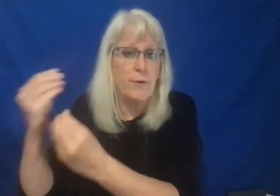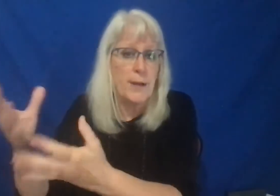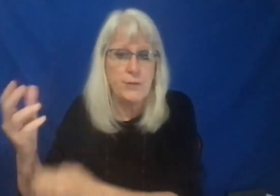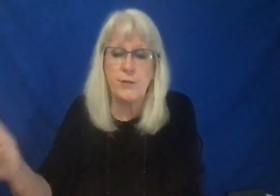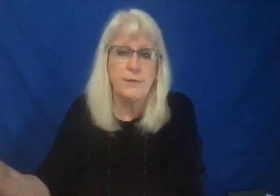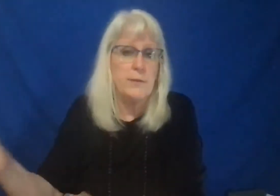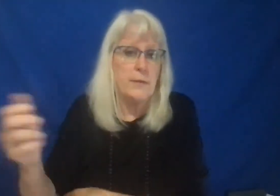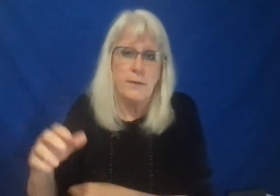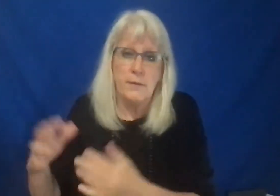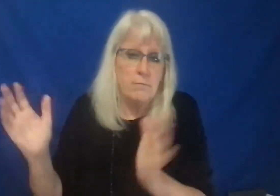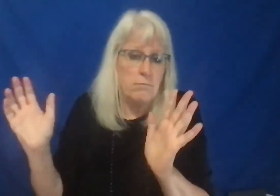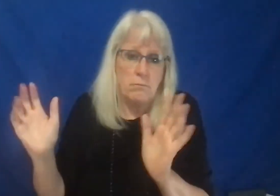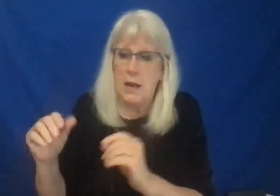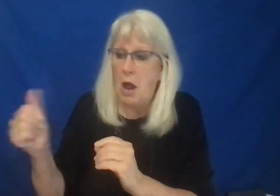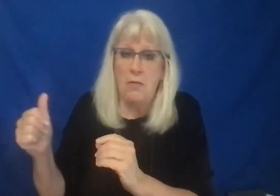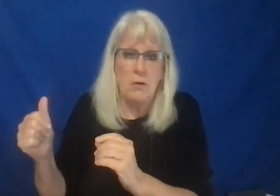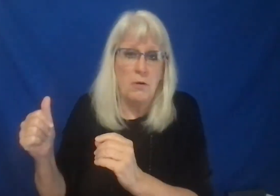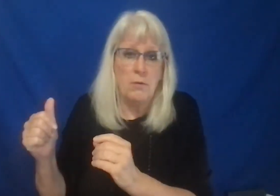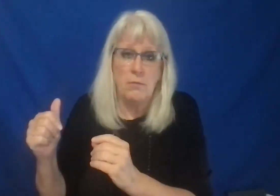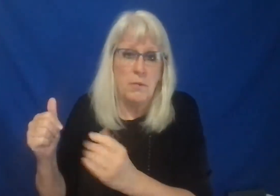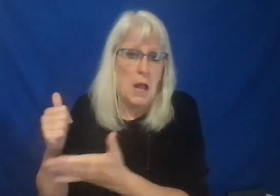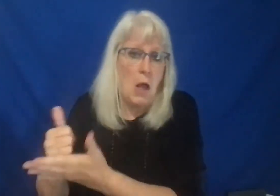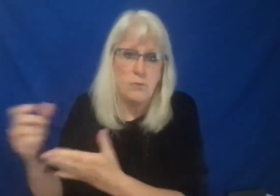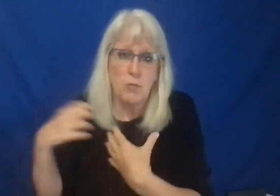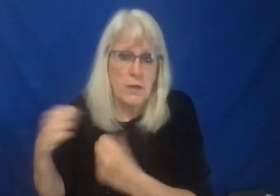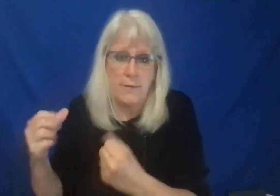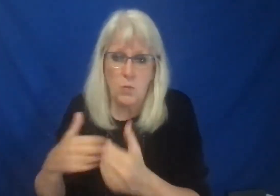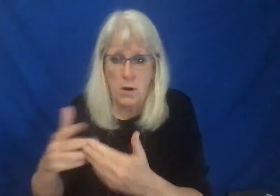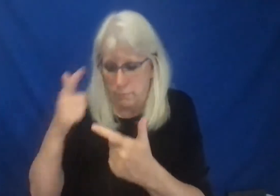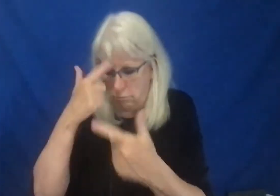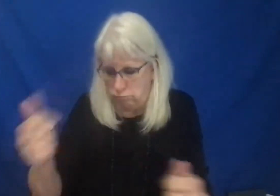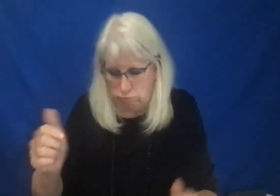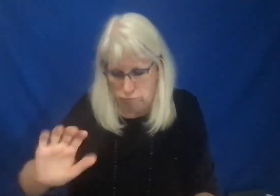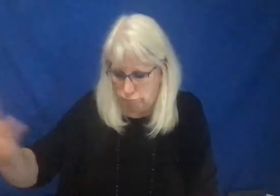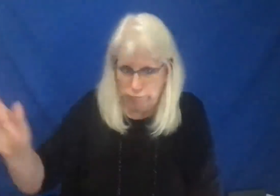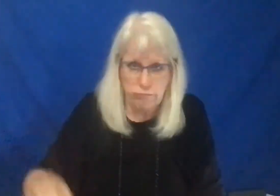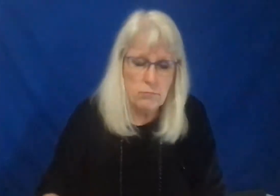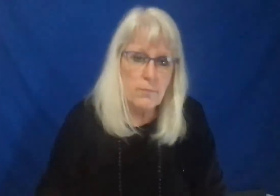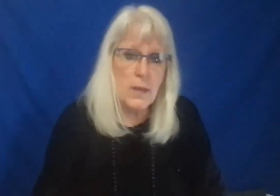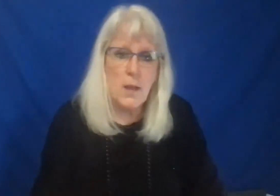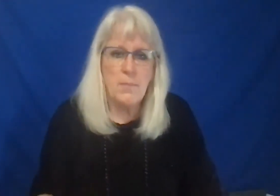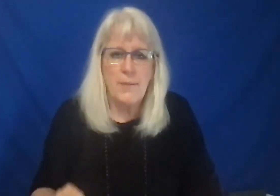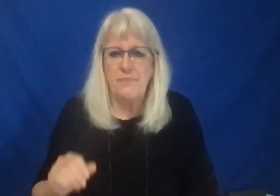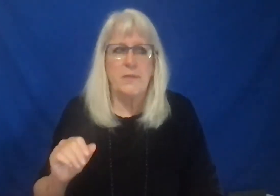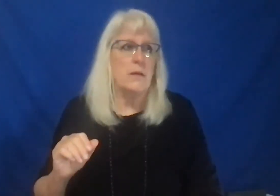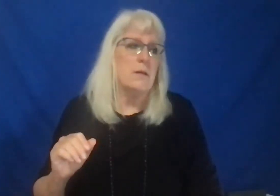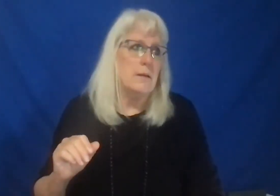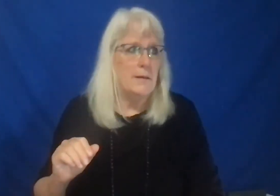avenues of recovery that we choose to. And then if someone shares